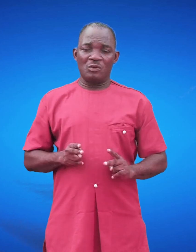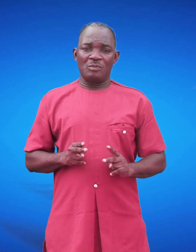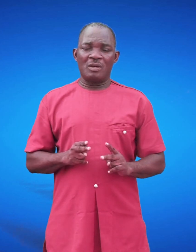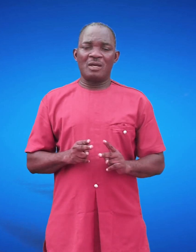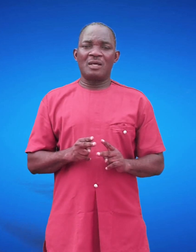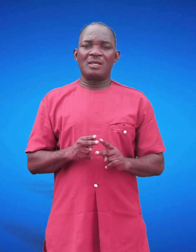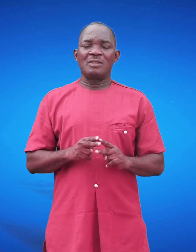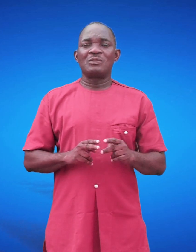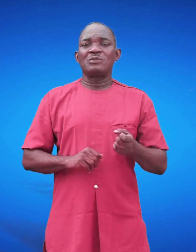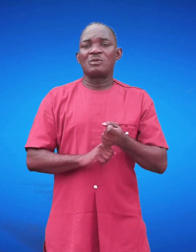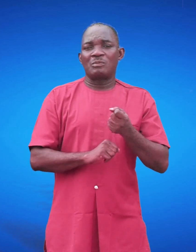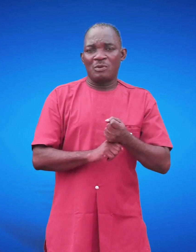capital development.